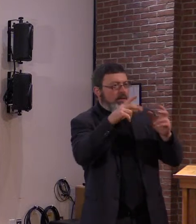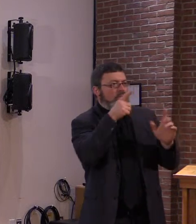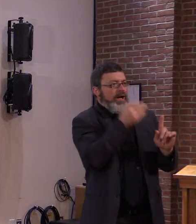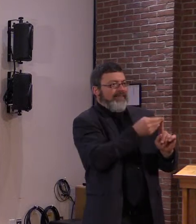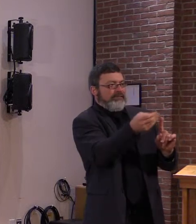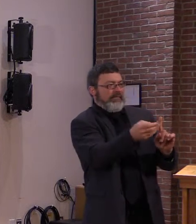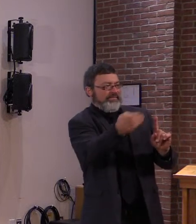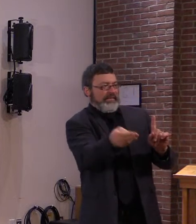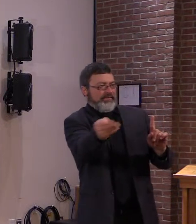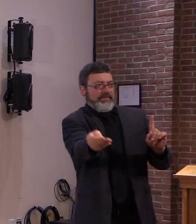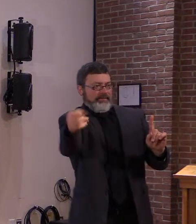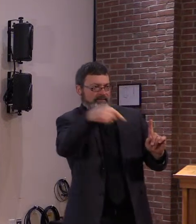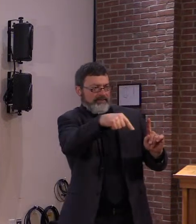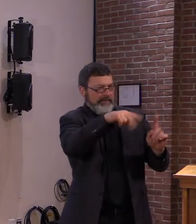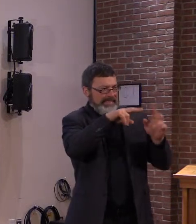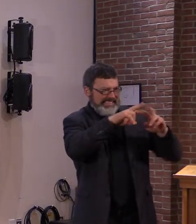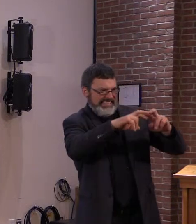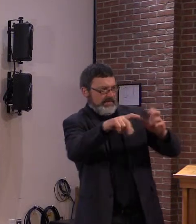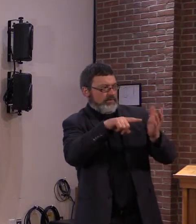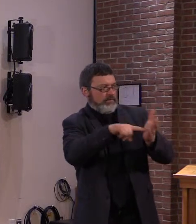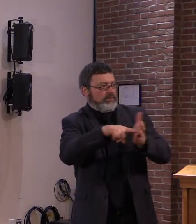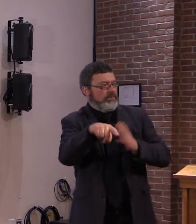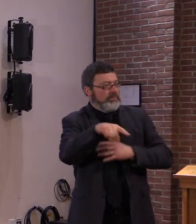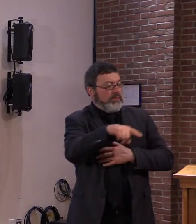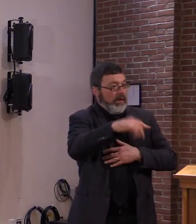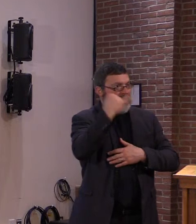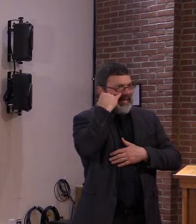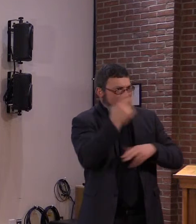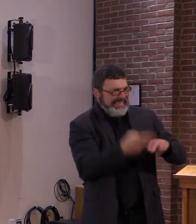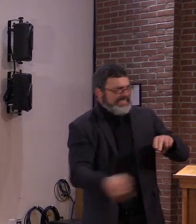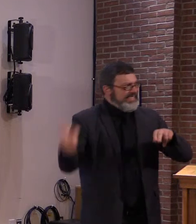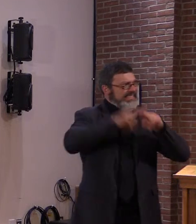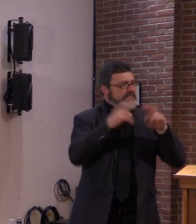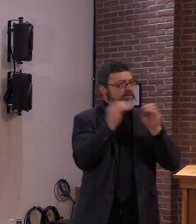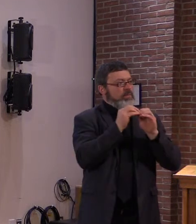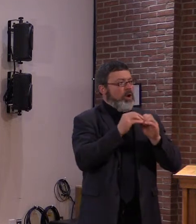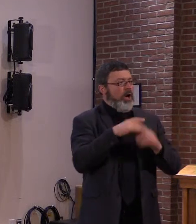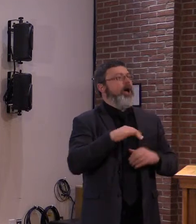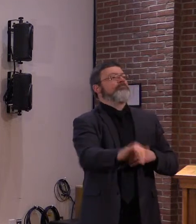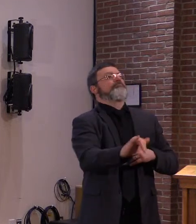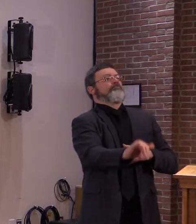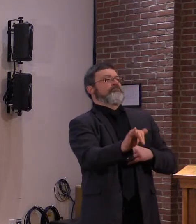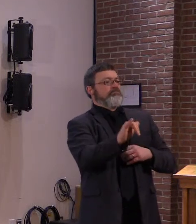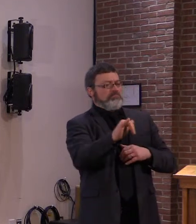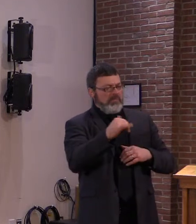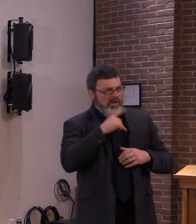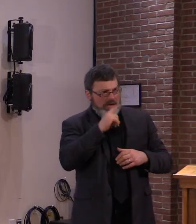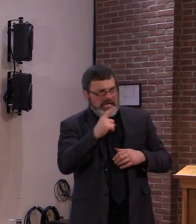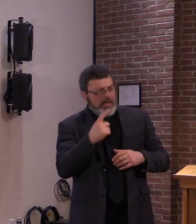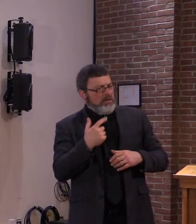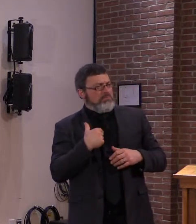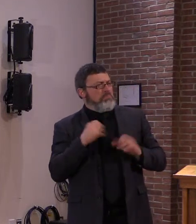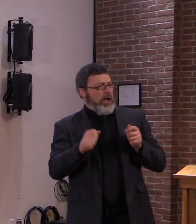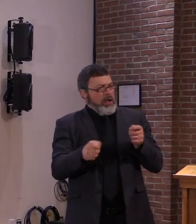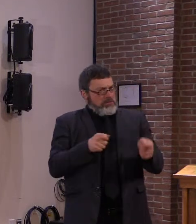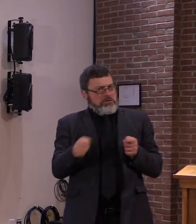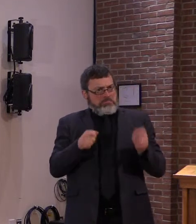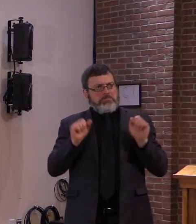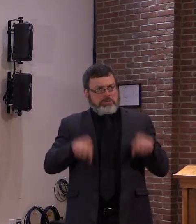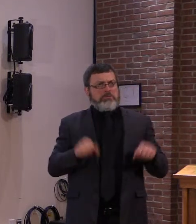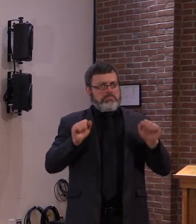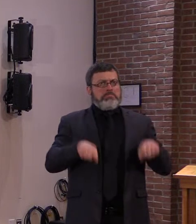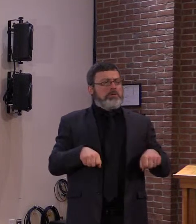So it seems like a fairly safe vaccine to you so far, what you've seen? So far it does, except for the usual